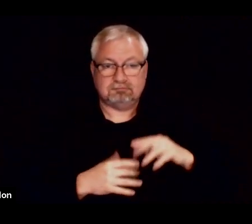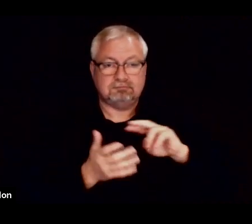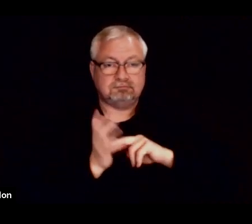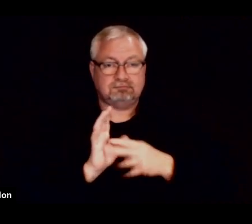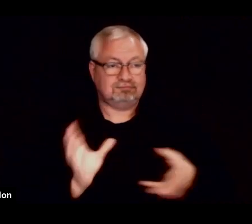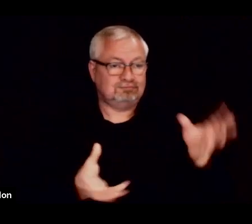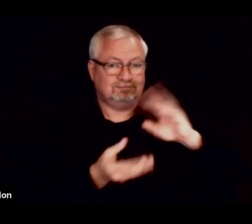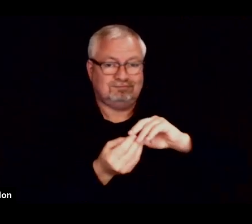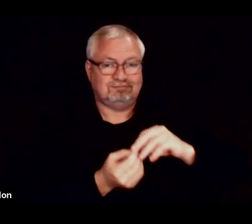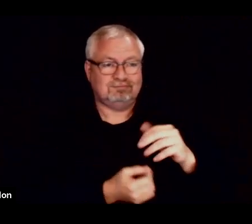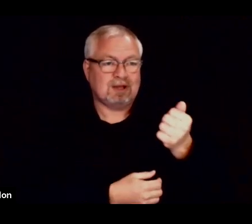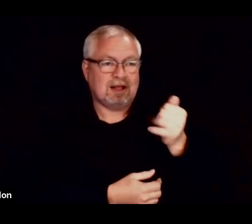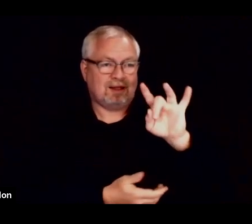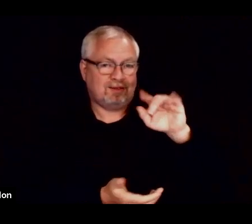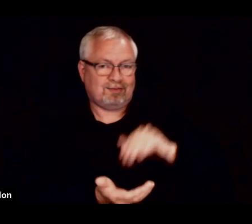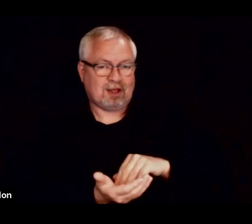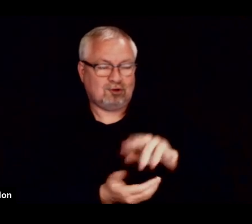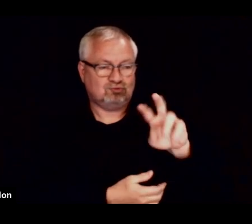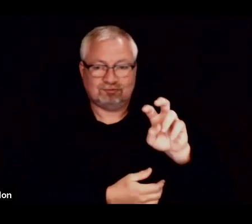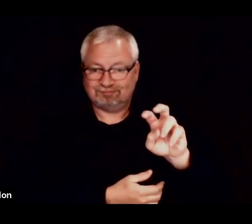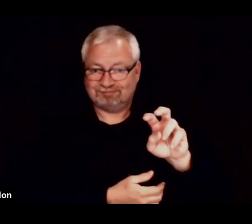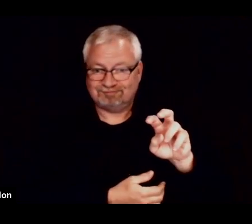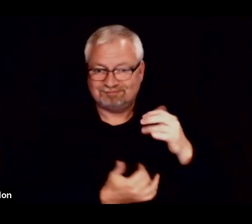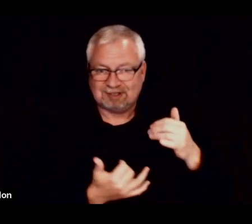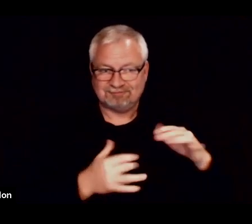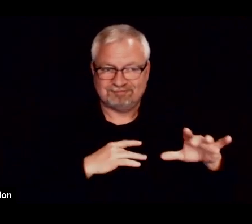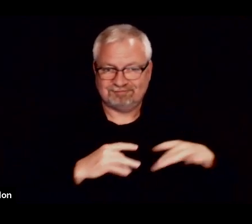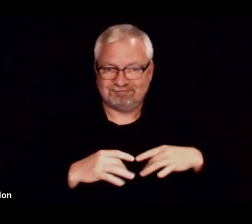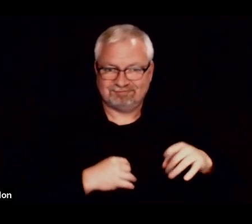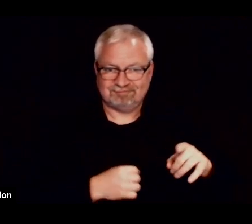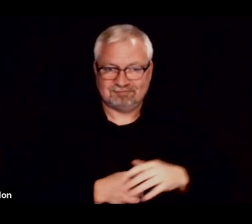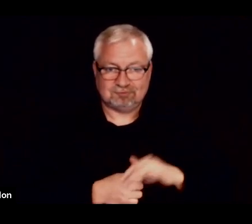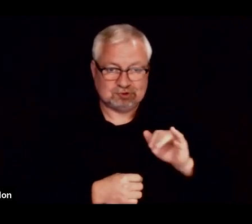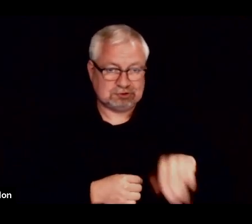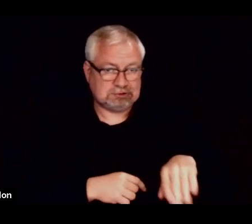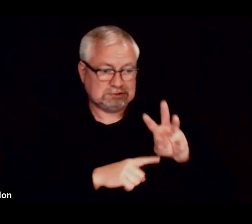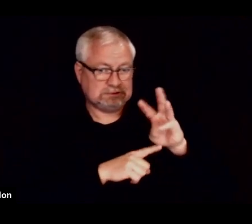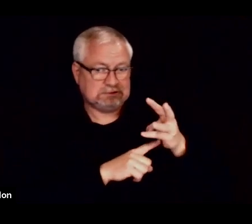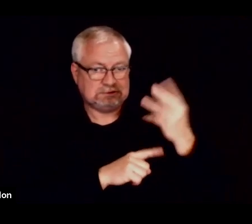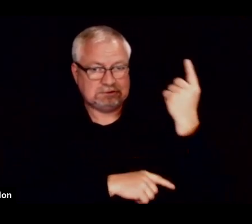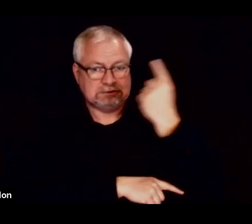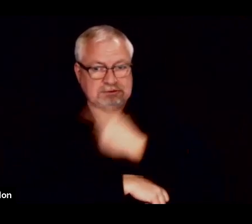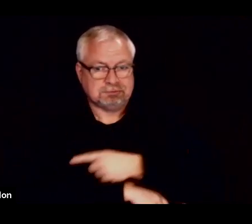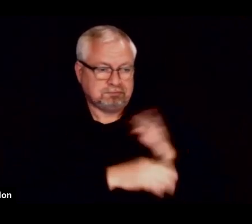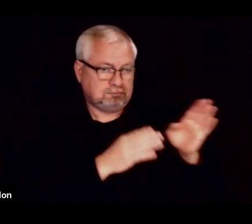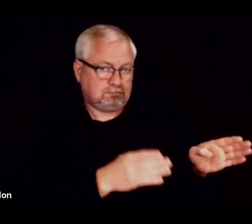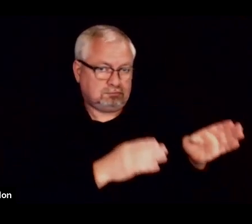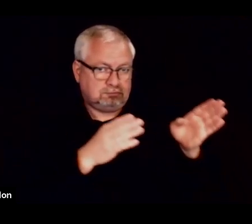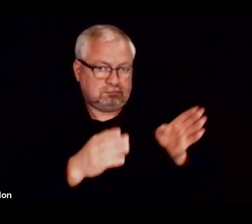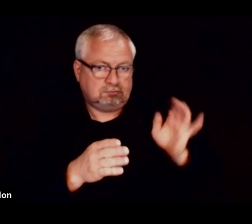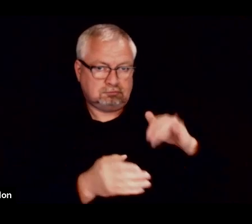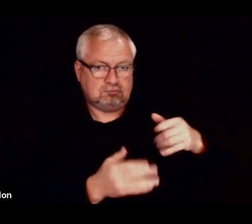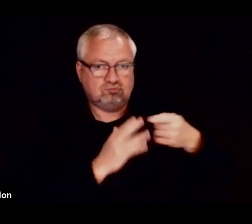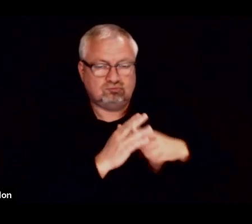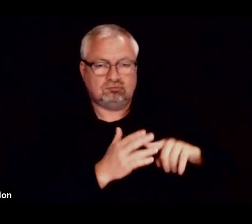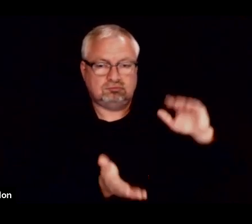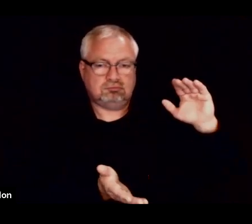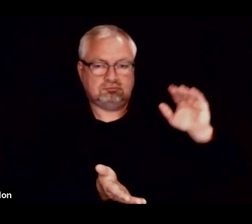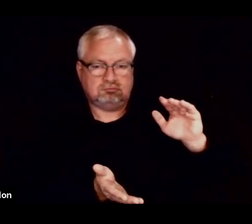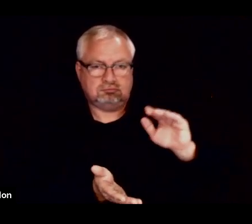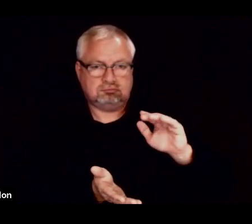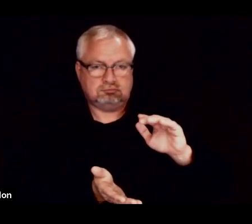18,200. Notably, this is the 6th consecutive day of fewer new cases than the day before, which is certainly a trend that we